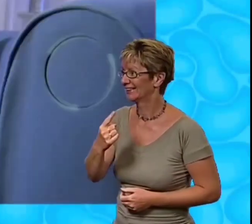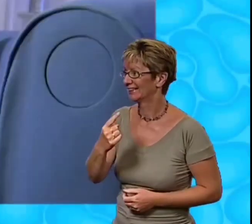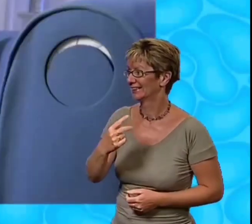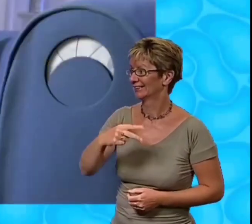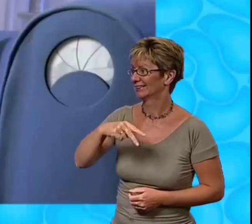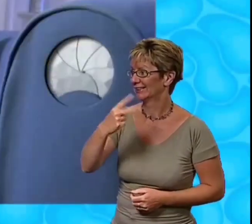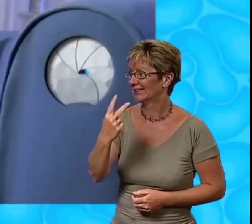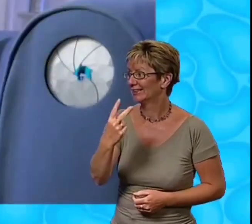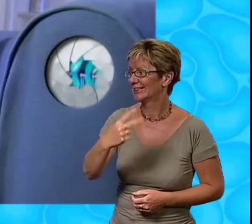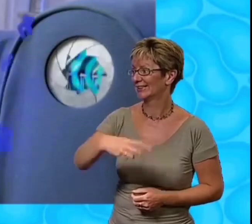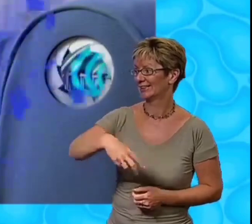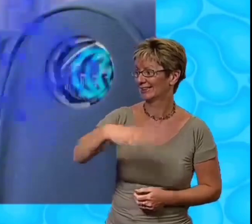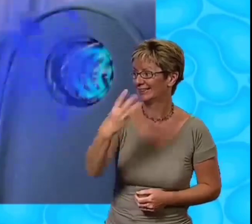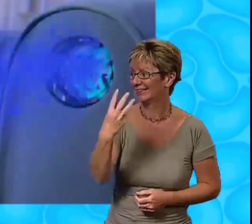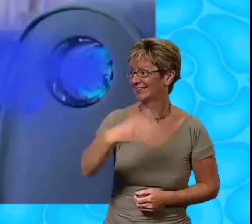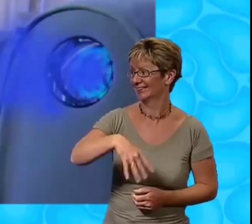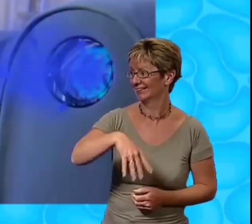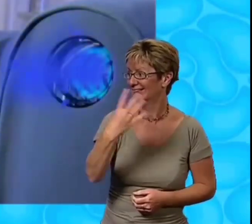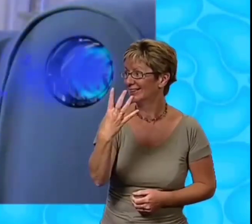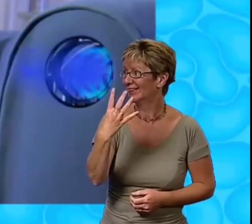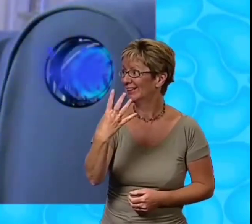One, two, three,